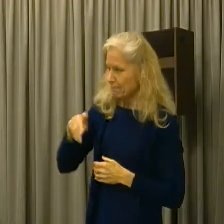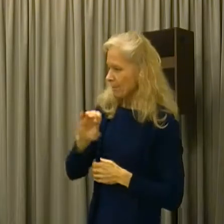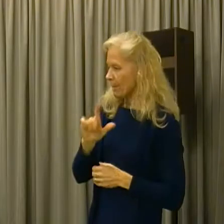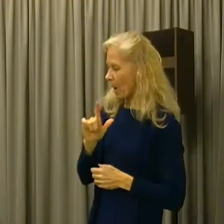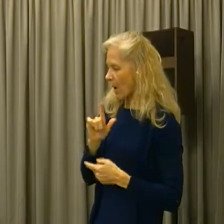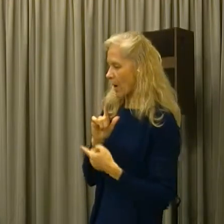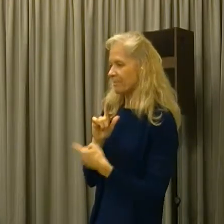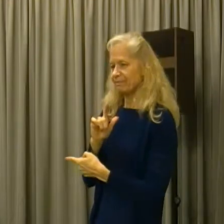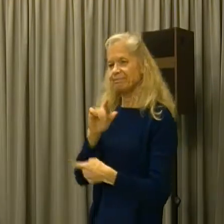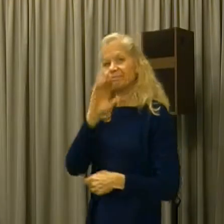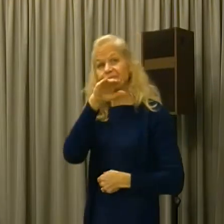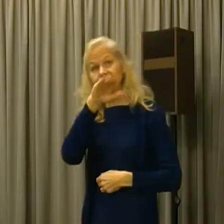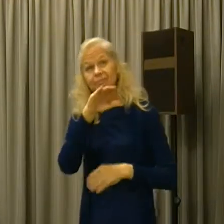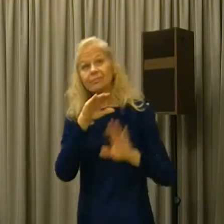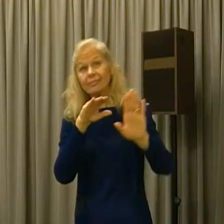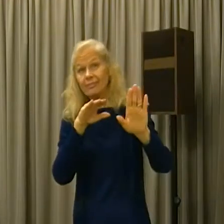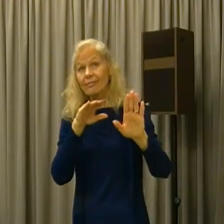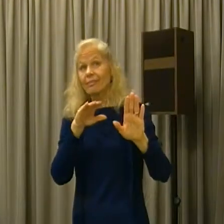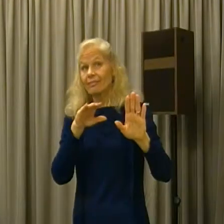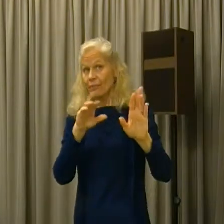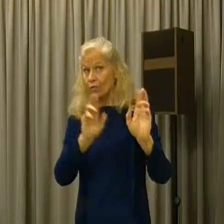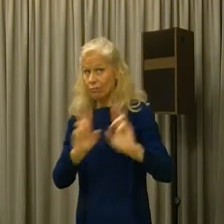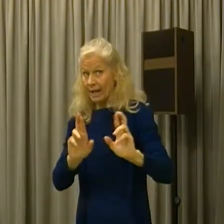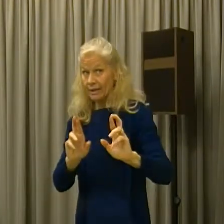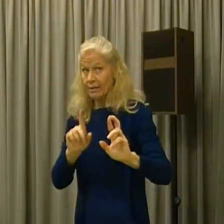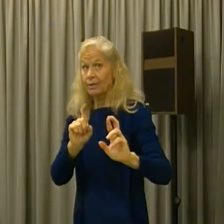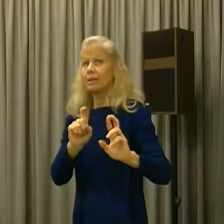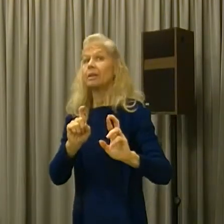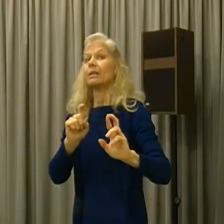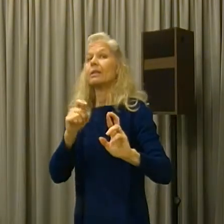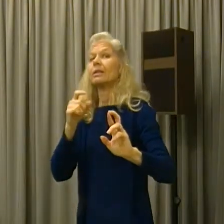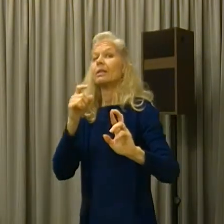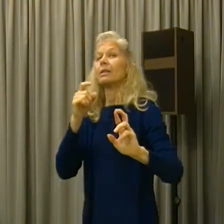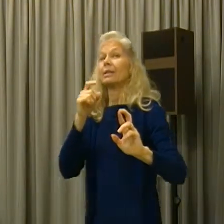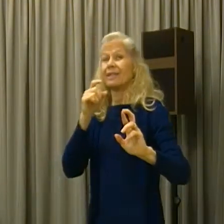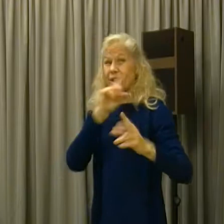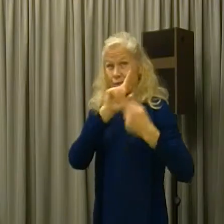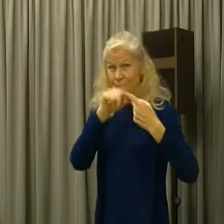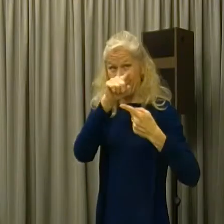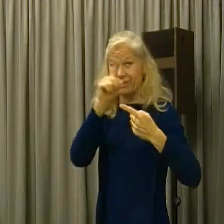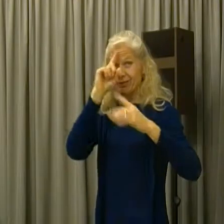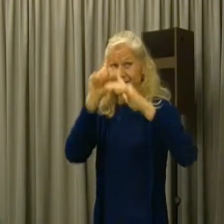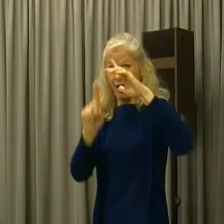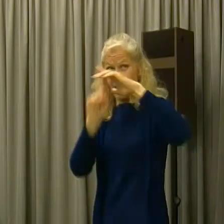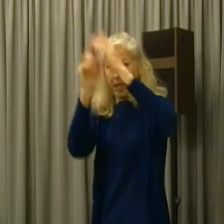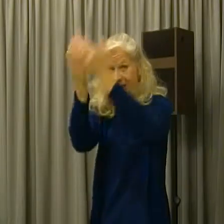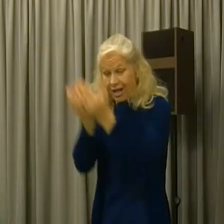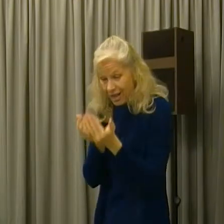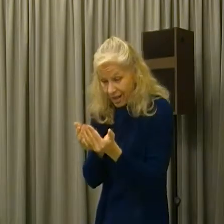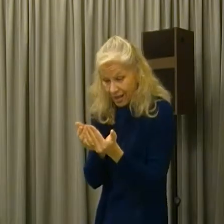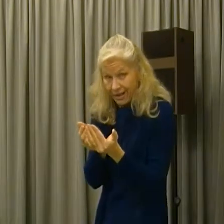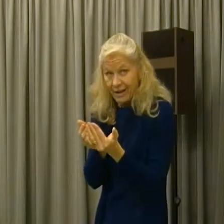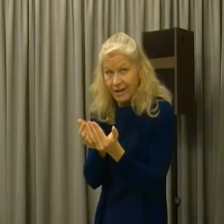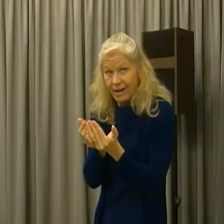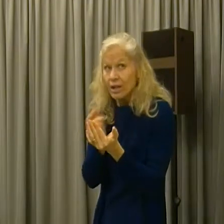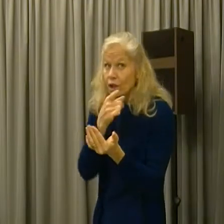to revenge all disobedience when your obedience is fulfilled.